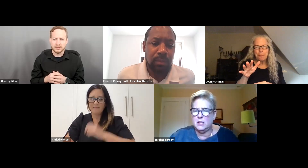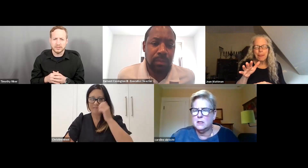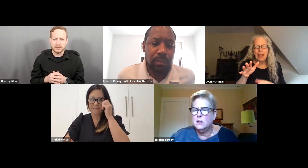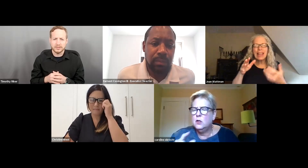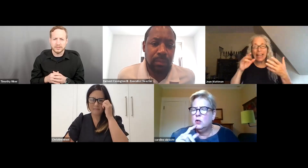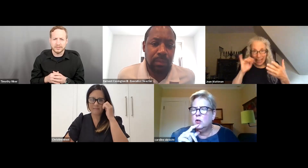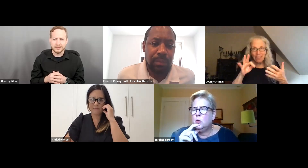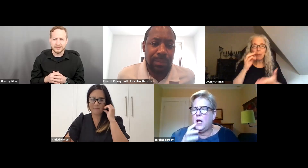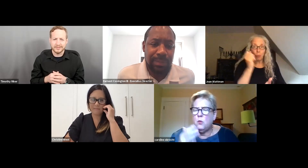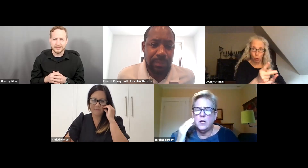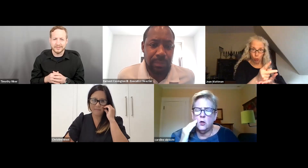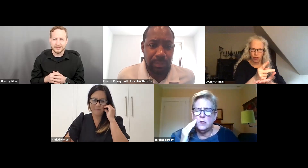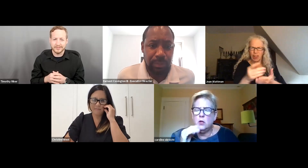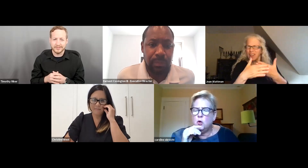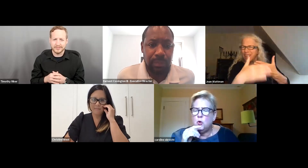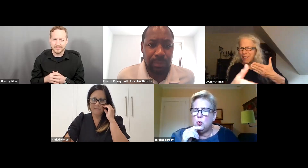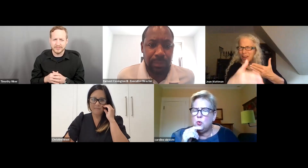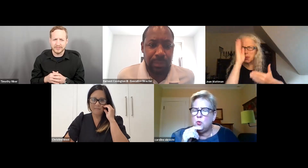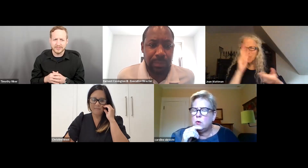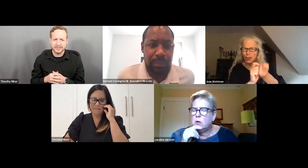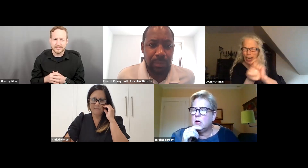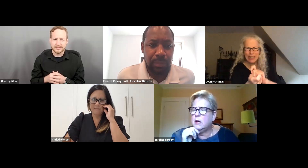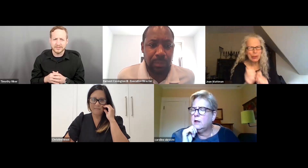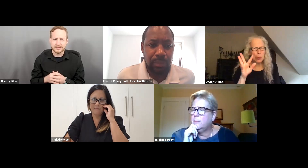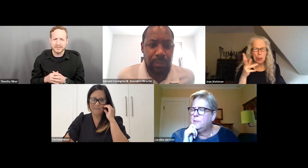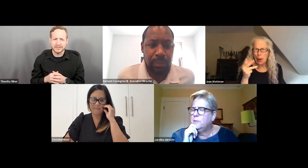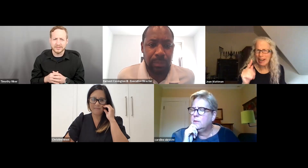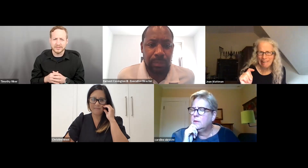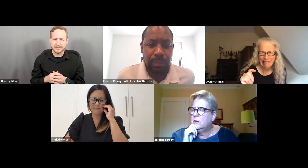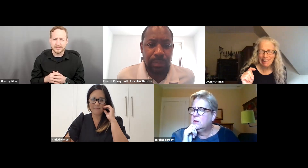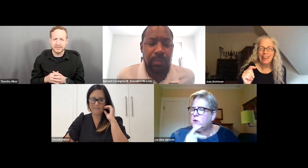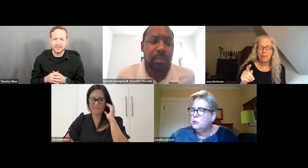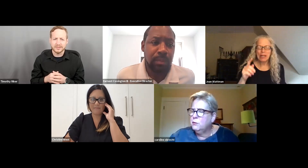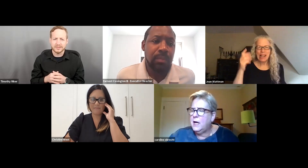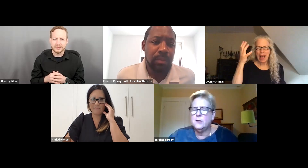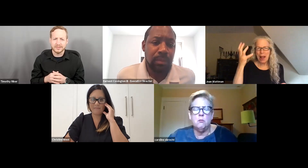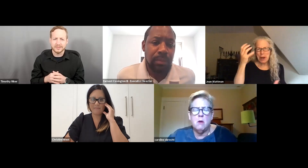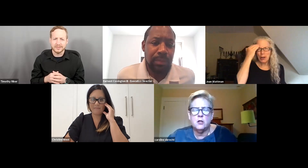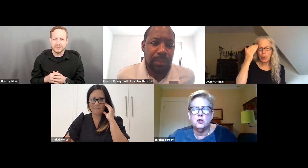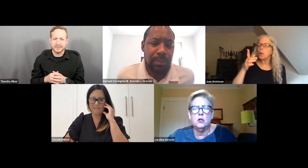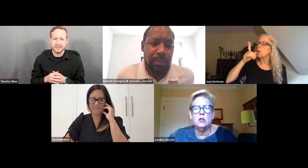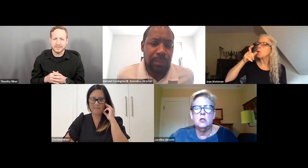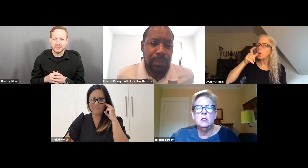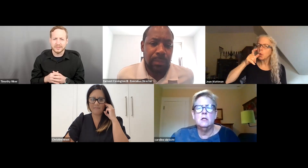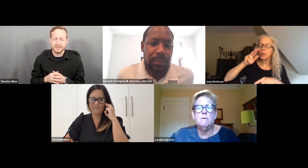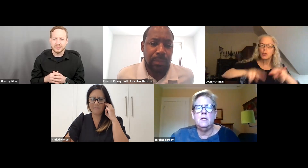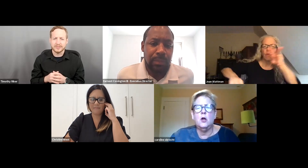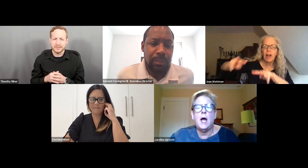change, because what I want to know is who supervised or